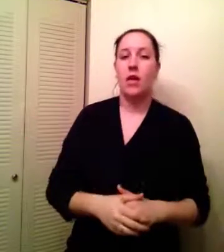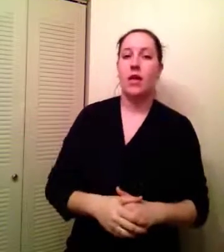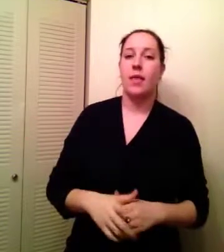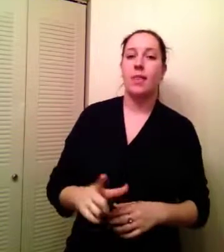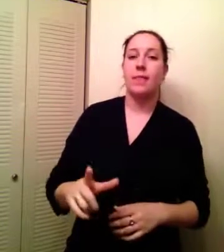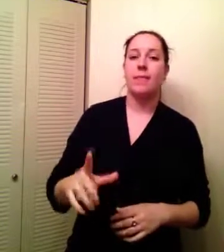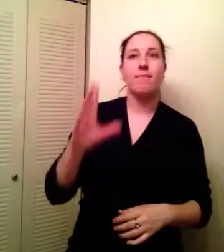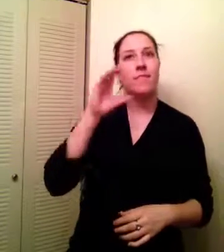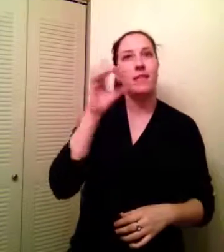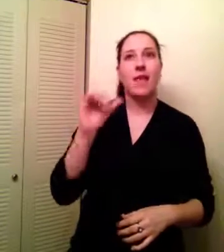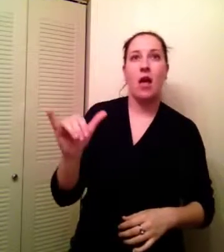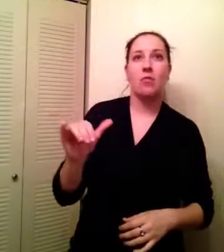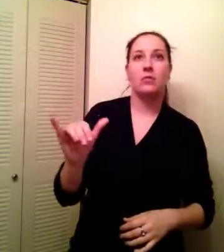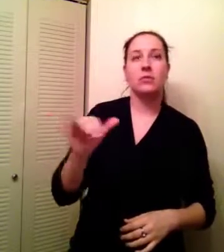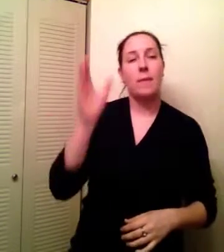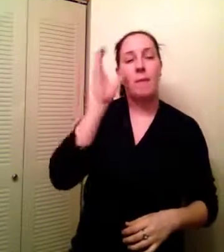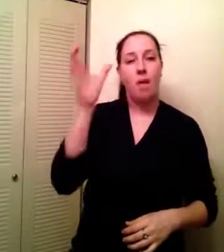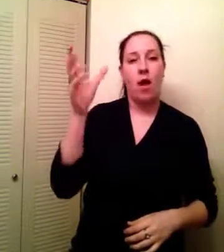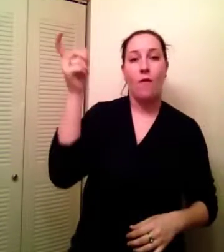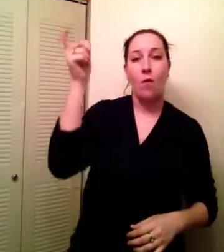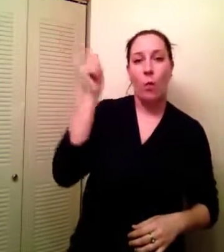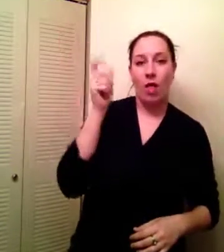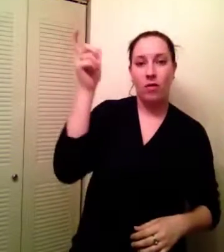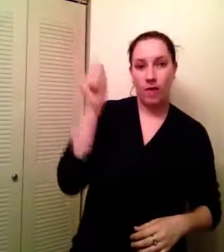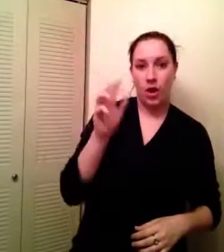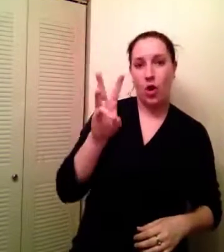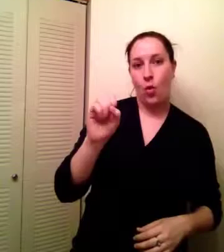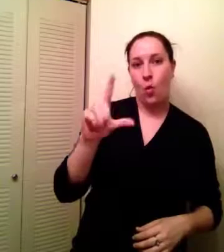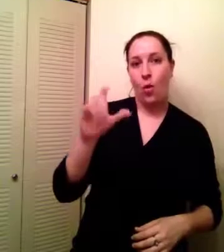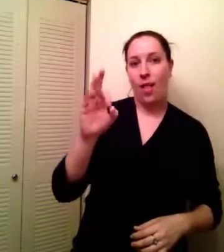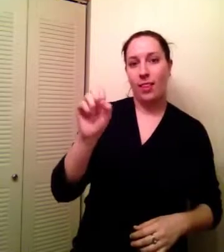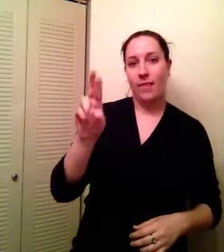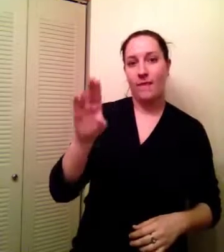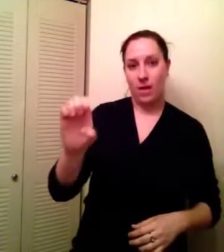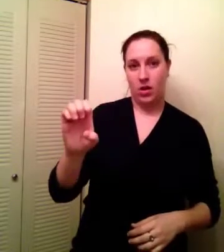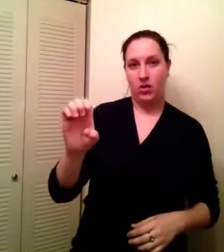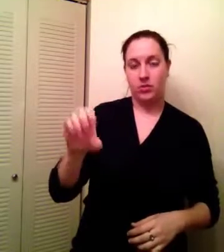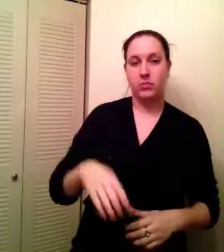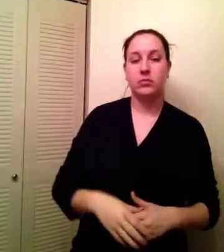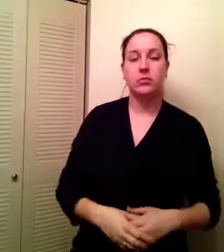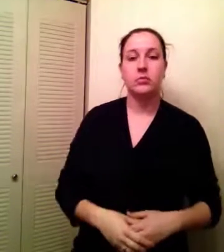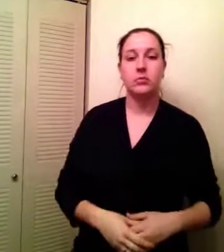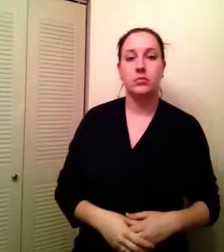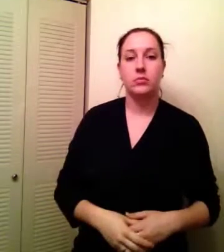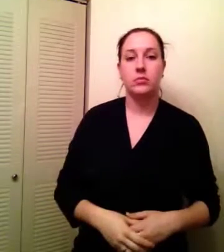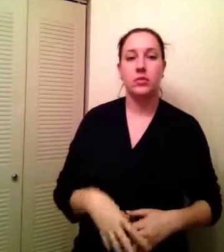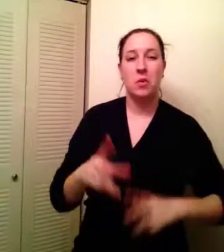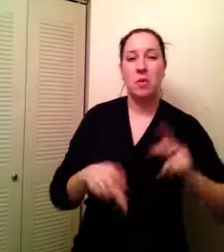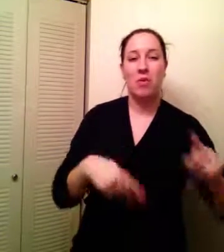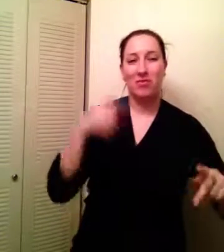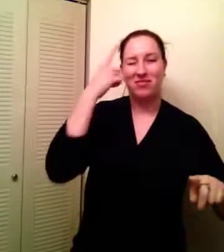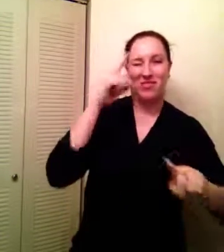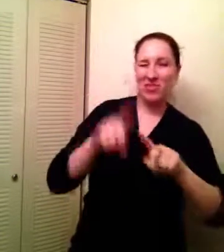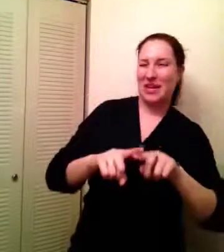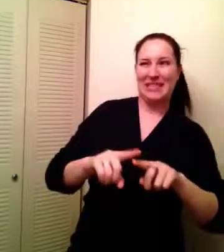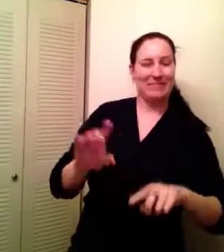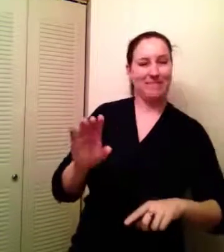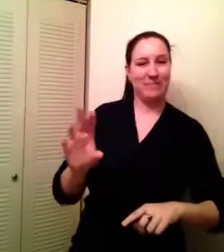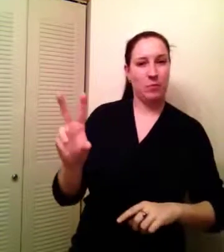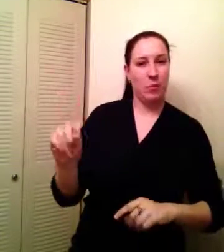members don't get because they're criminals. And so as they start to become more nuanced about what restorative justice was, they defined